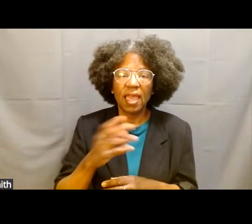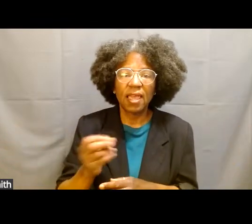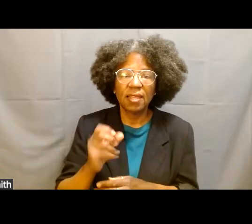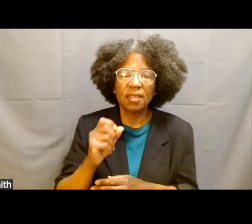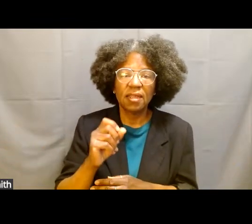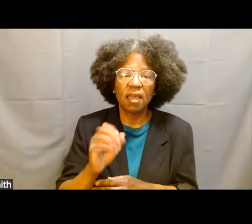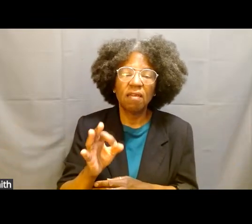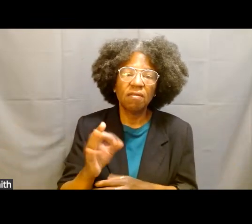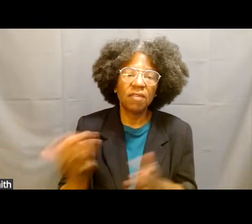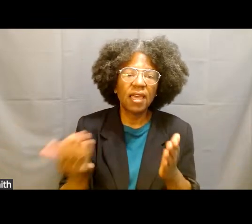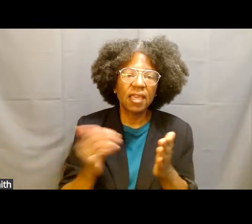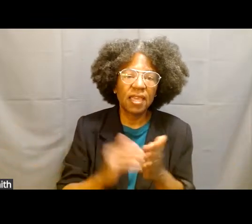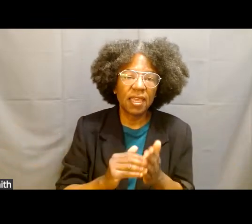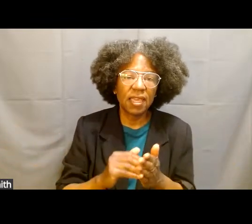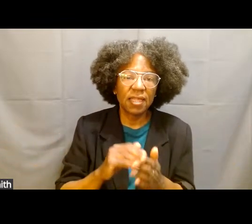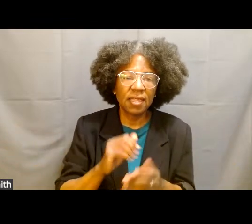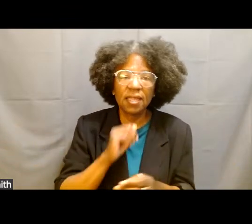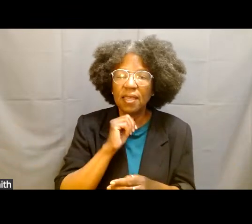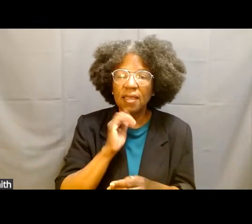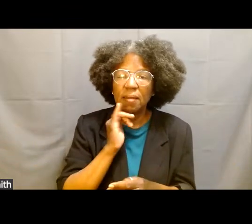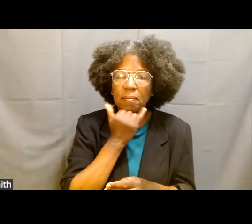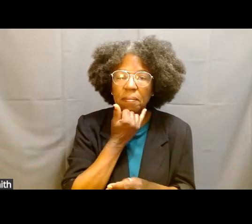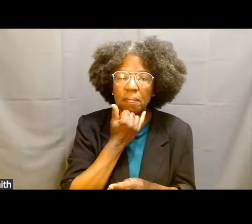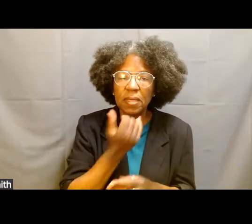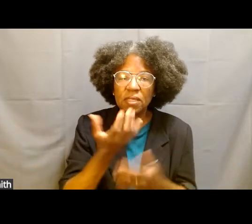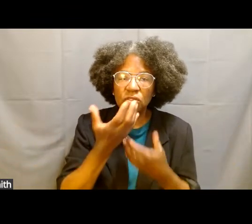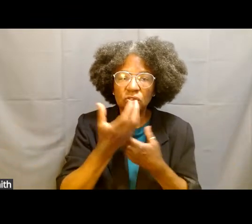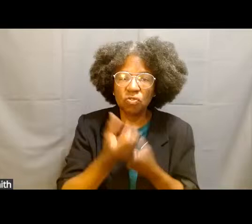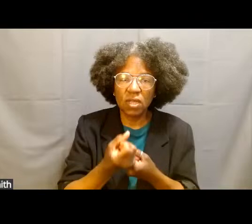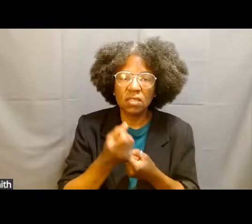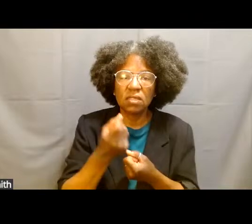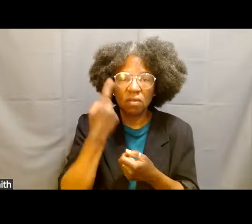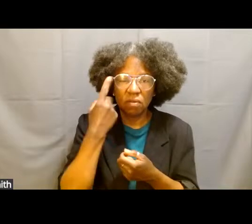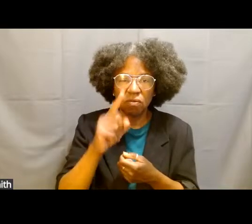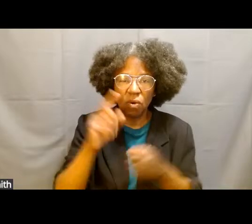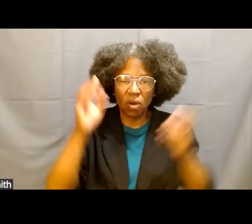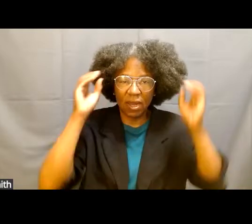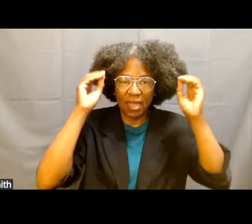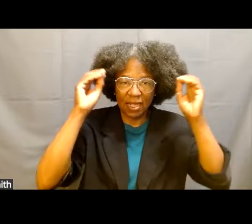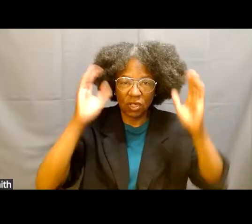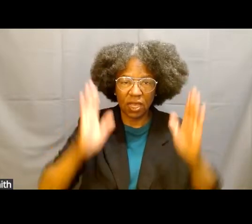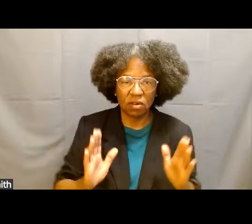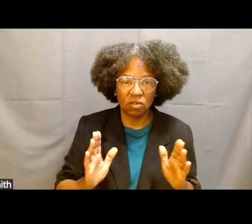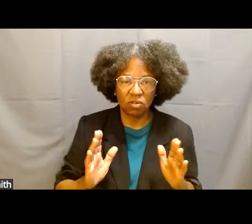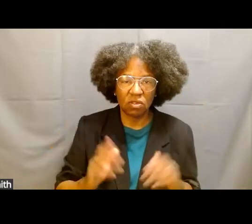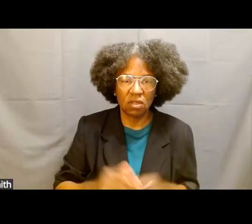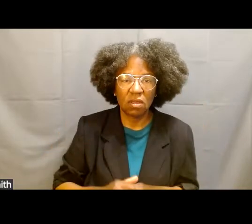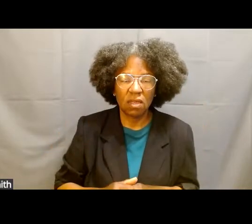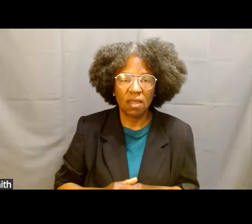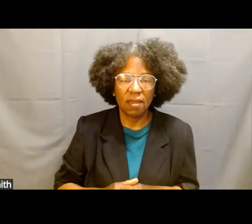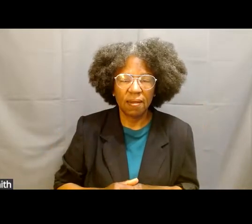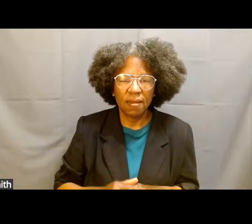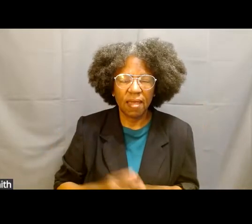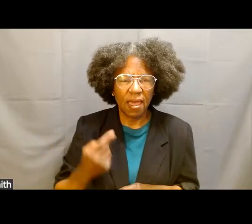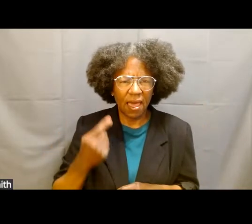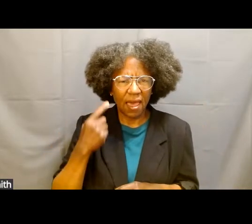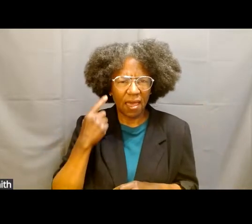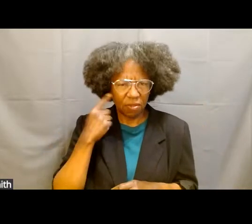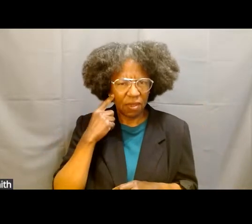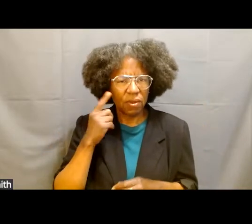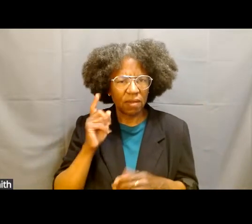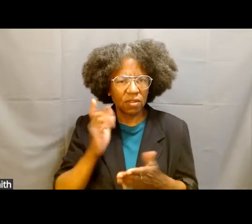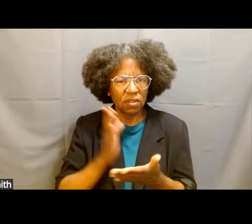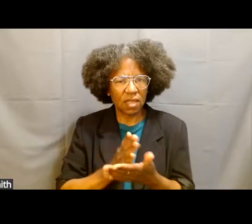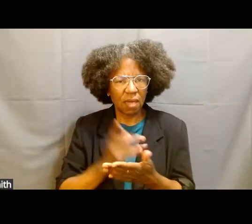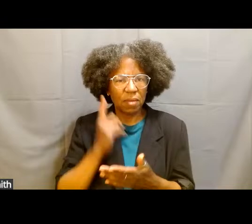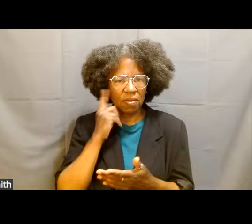again, mistrust for our educators. I think we do have to stop and think about, do we trust our educators?